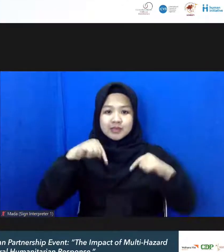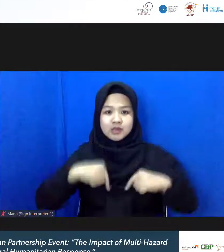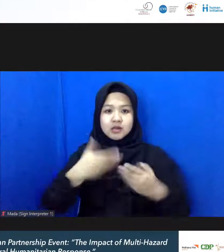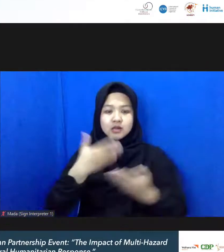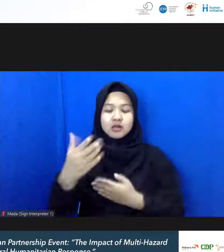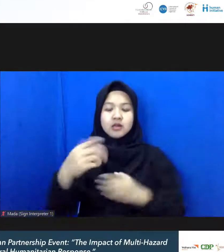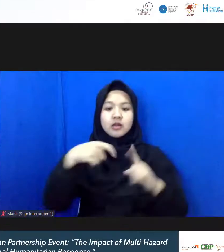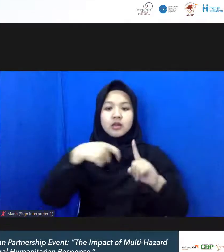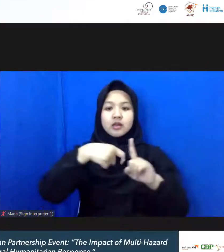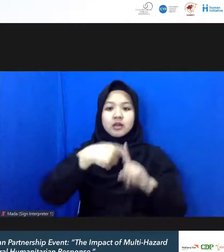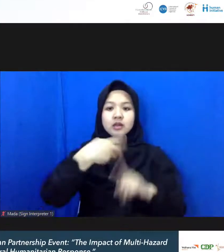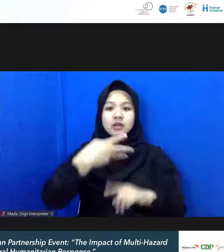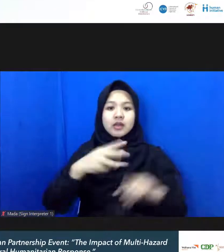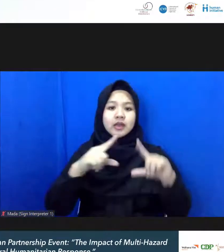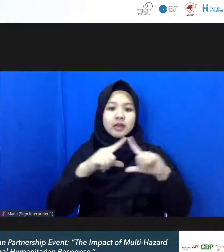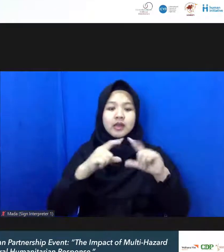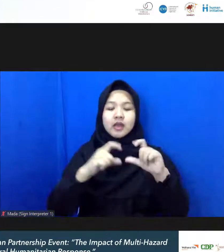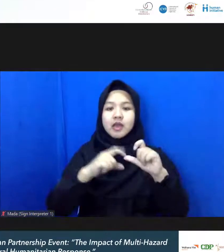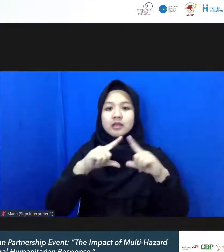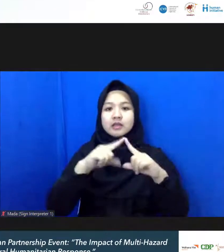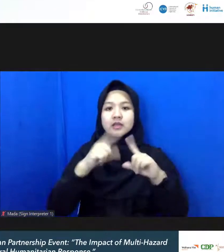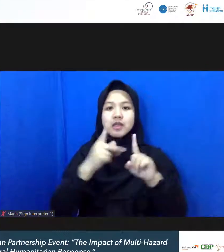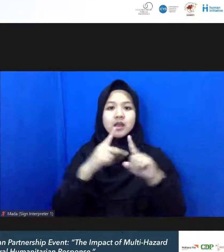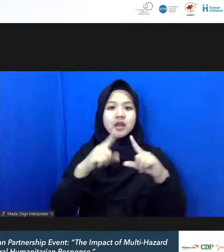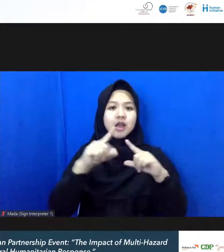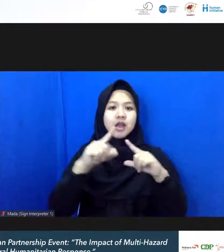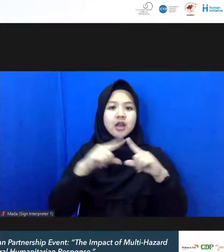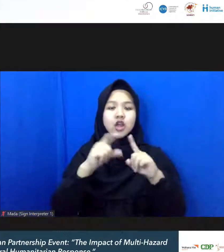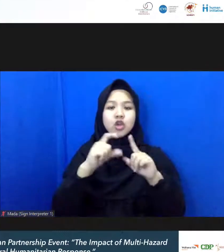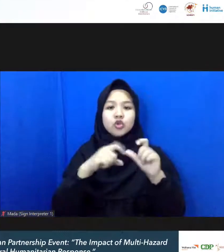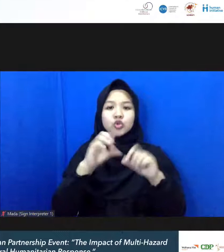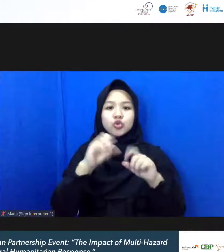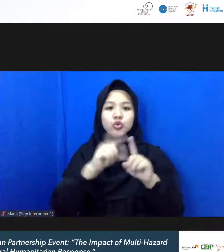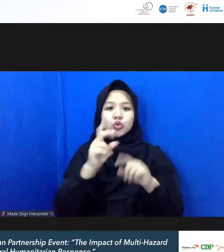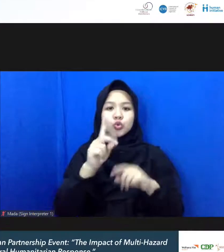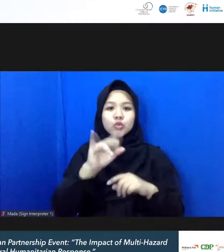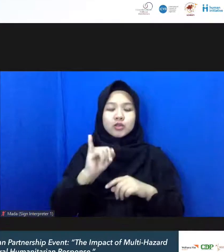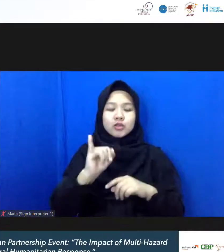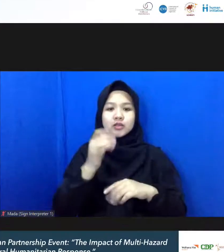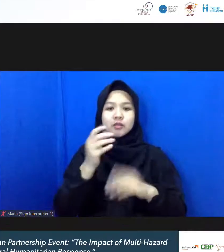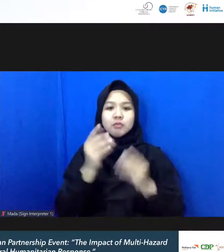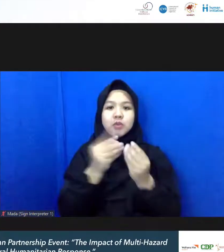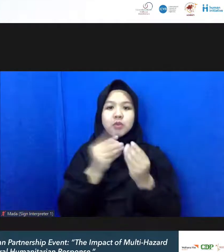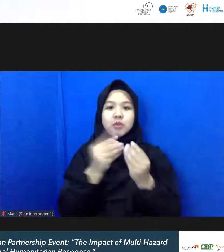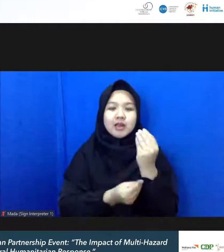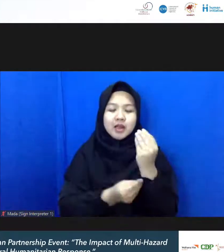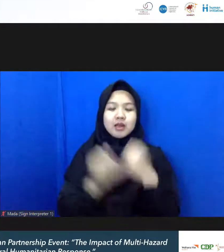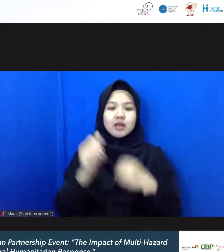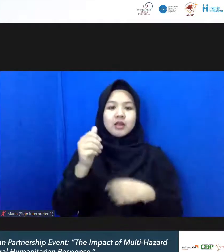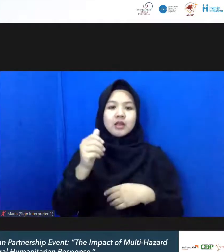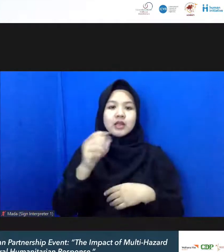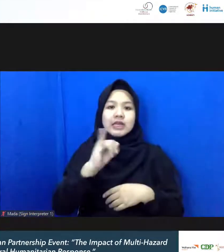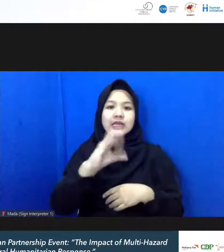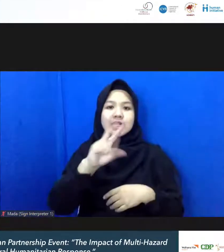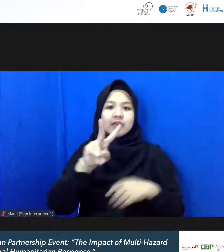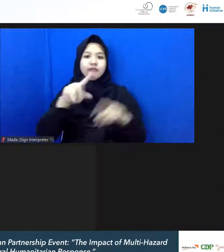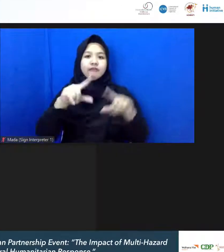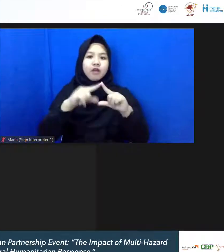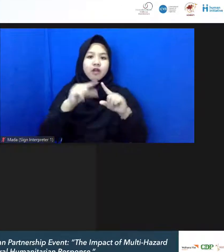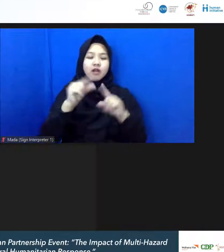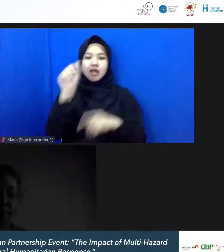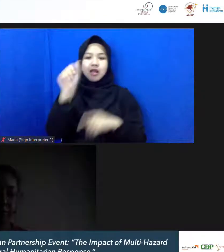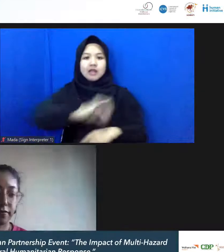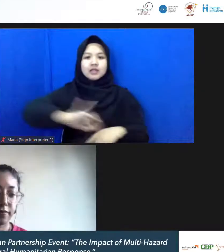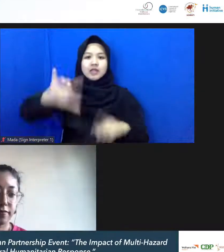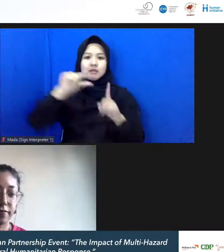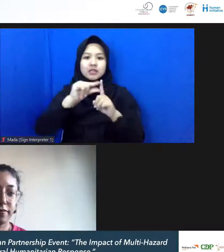Shaha Chowdhury. She's the regional representative of ICFA for Asia and the Pacific to give an